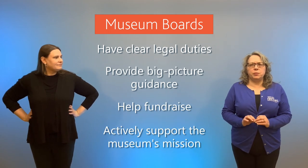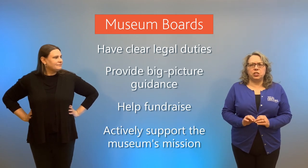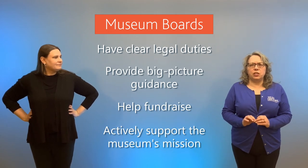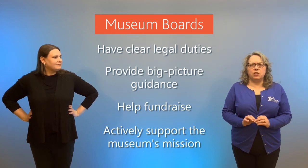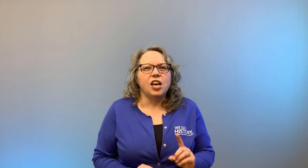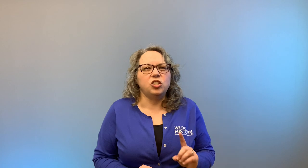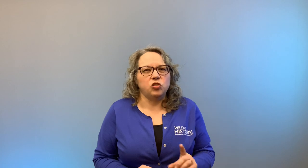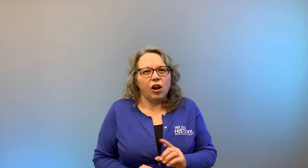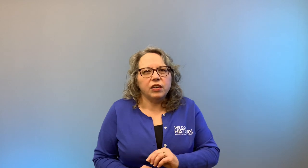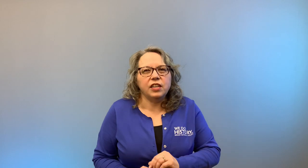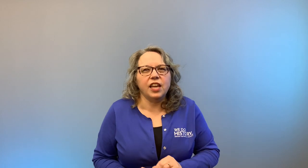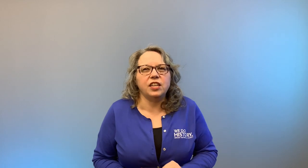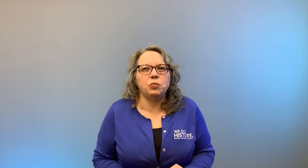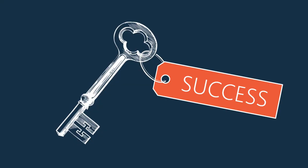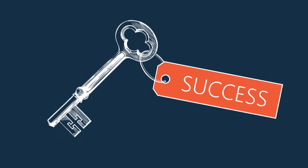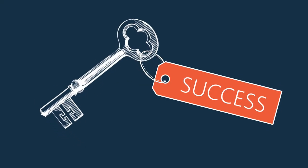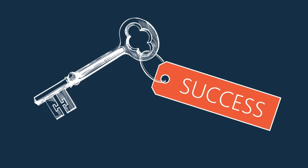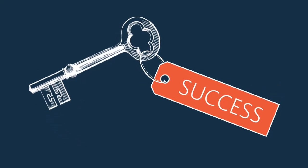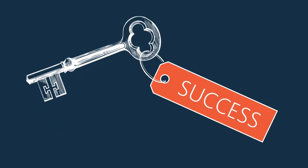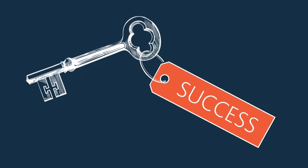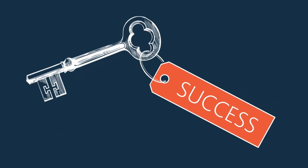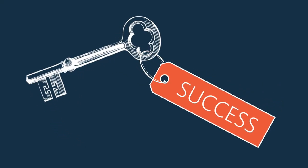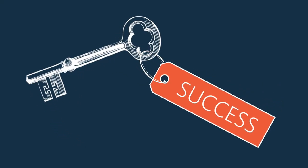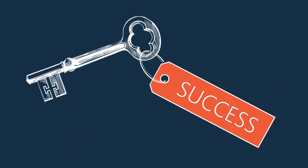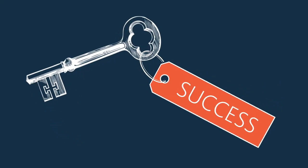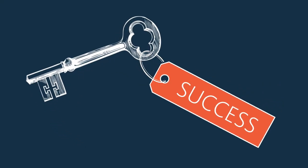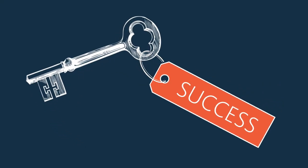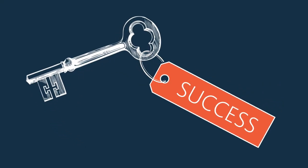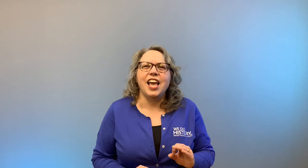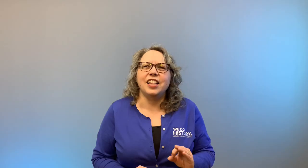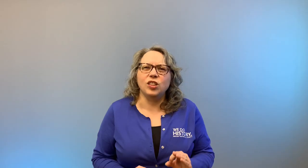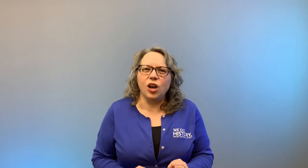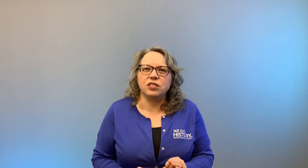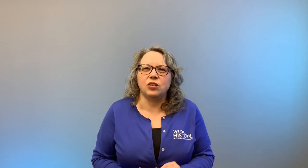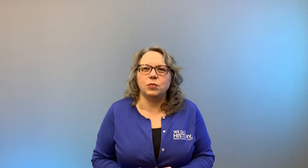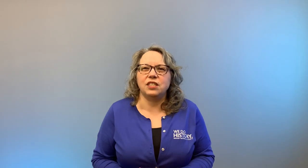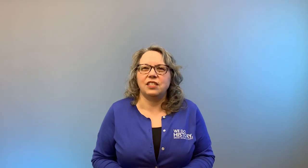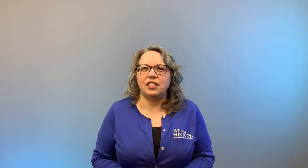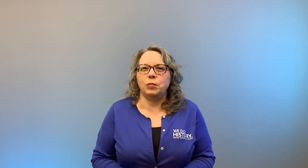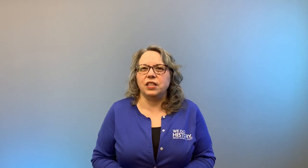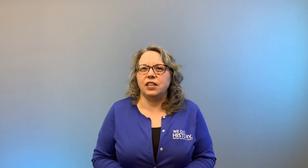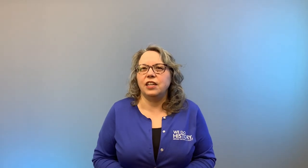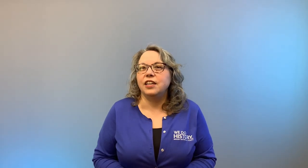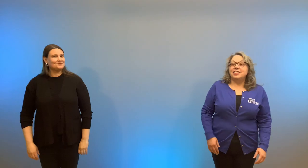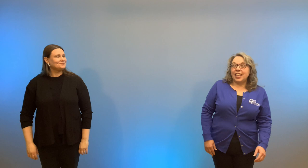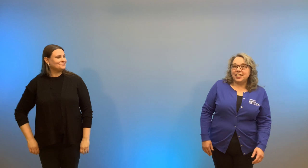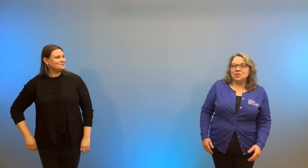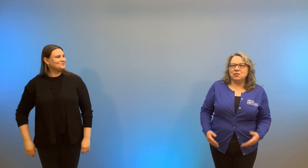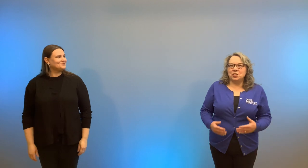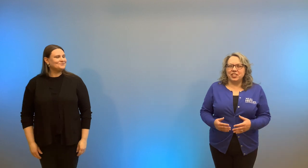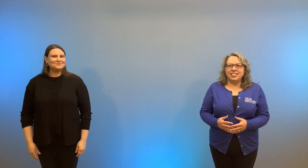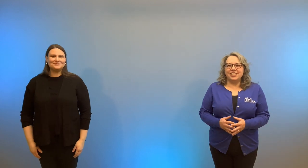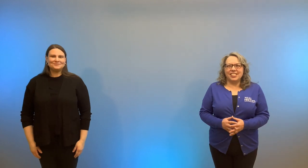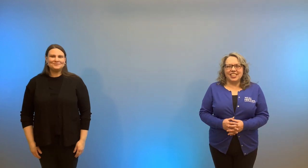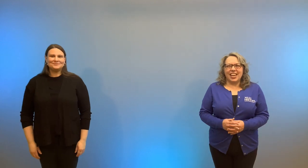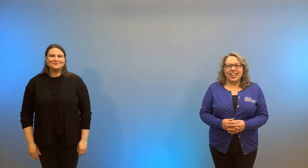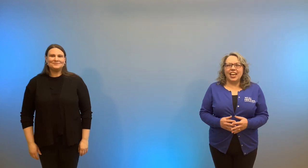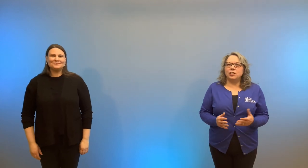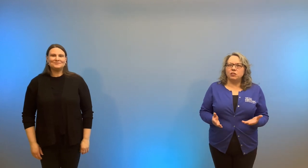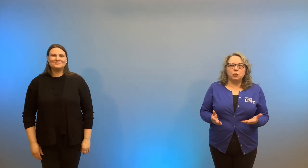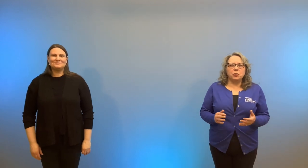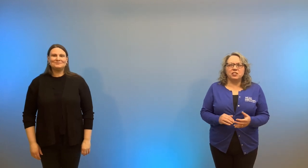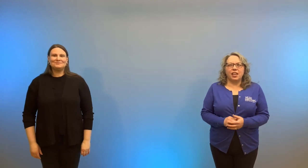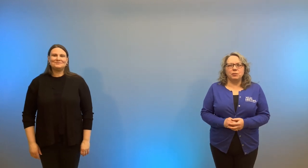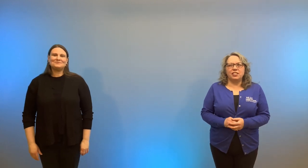museum's mission. A strong and engaged board is key to the museum's success and long-term sustainability. Thank you for joining us today